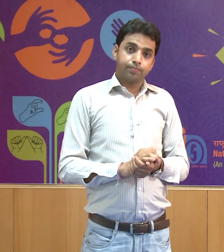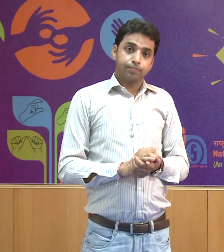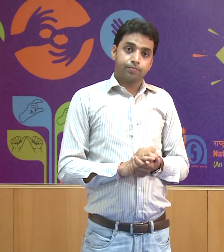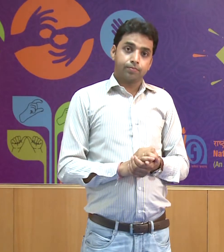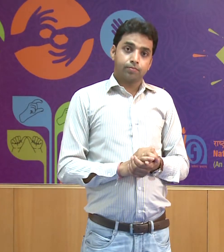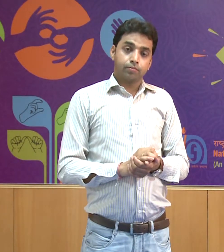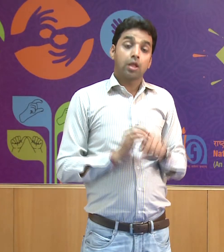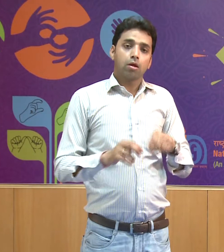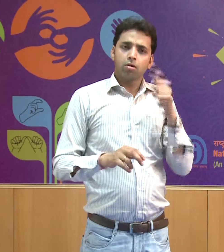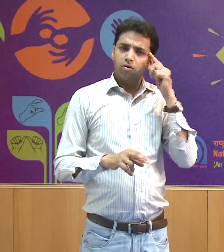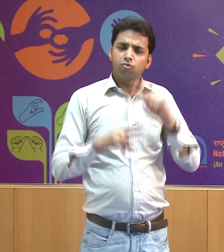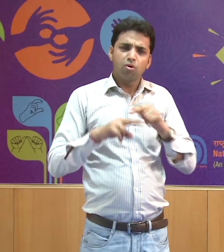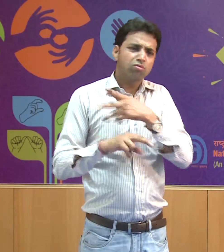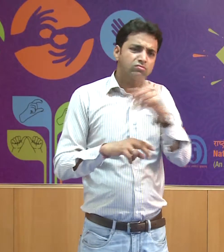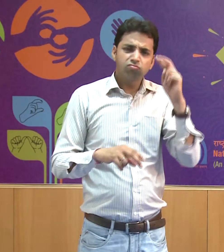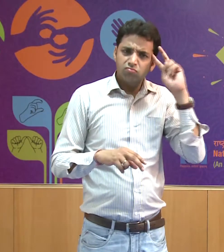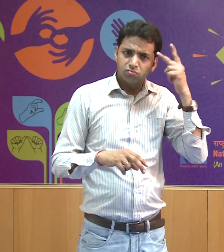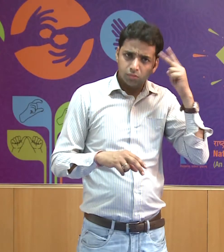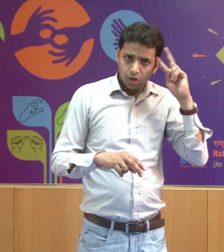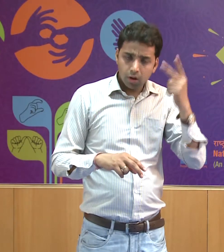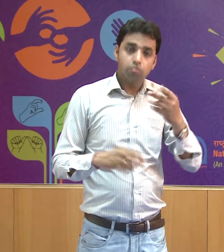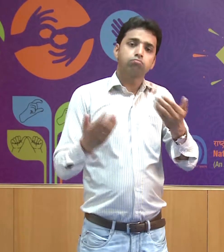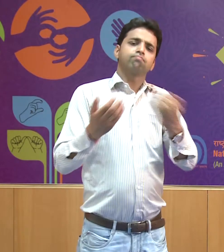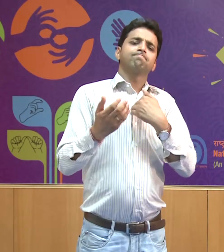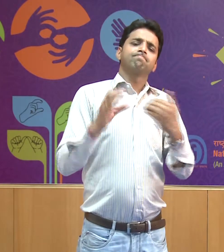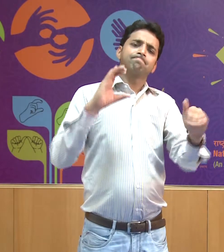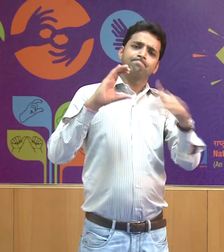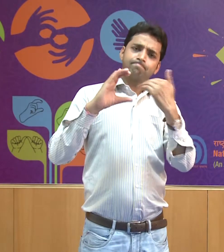If you have any query, you may send email at